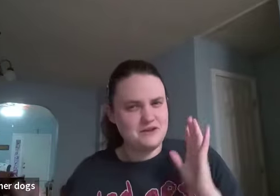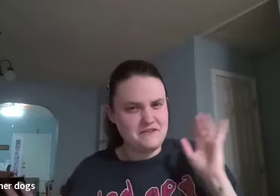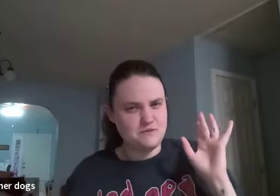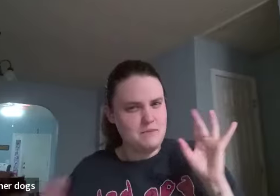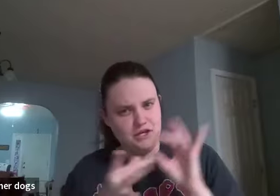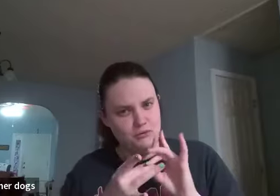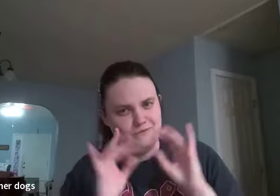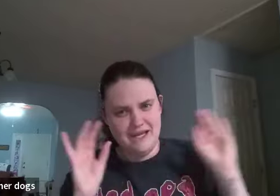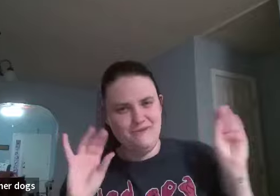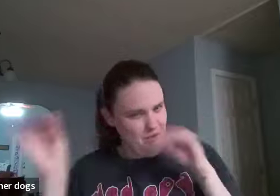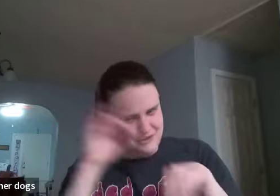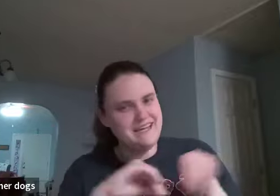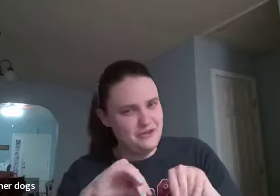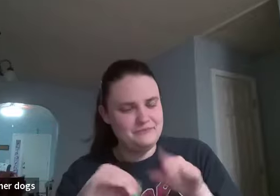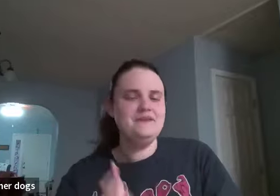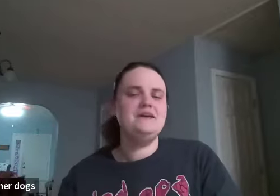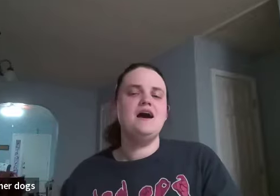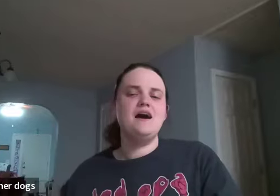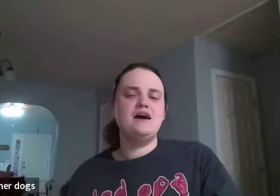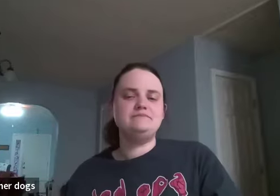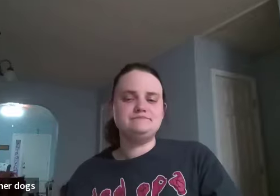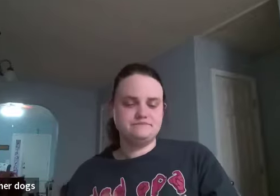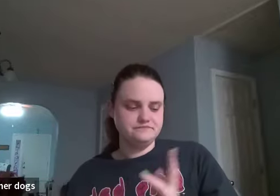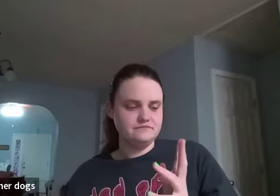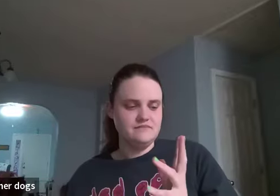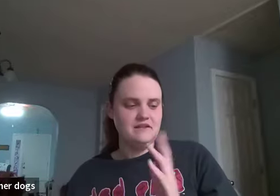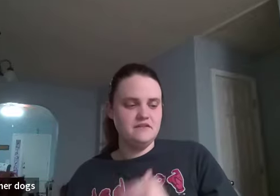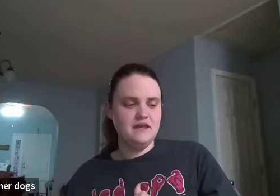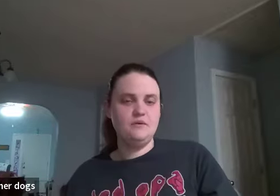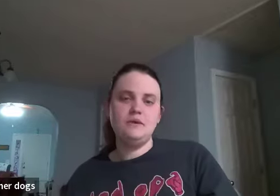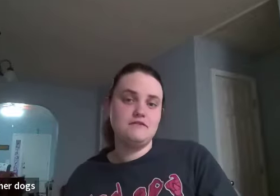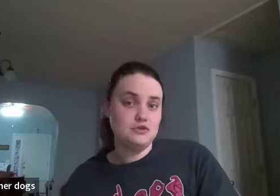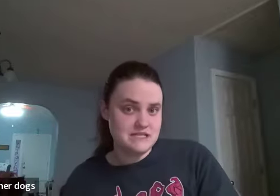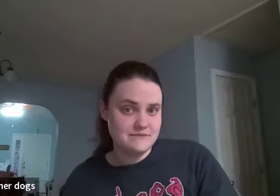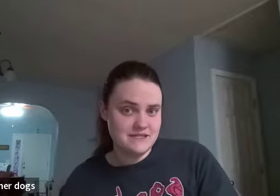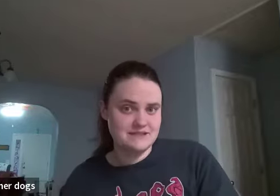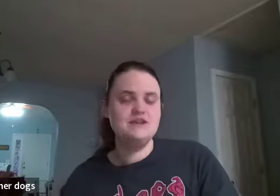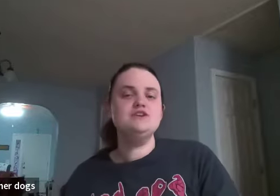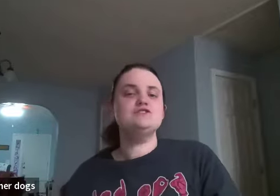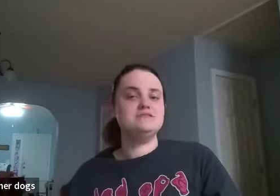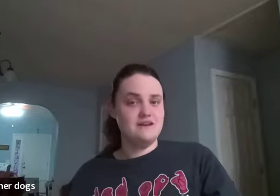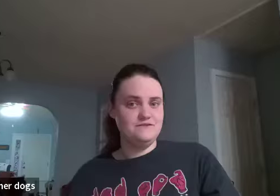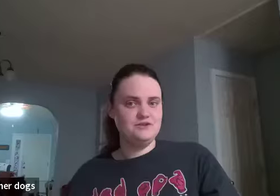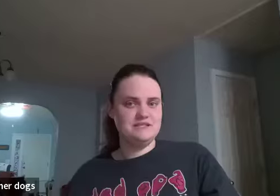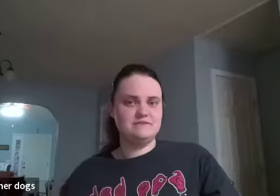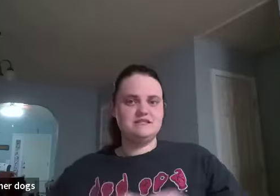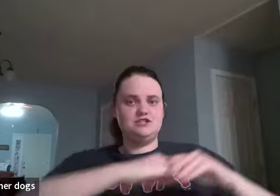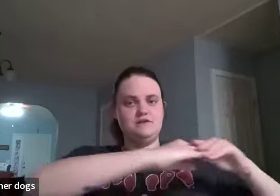so I think that's why I'm like, no, we all together. Um, and then we have Christmas. So the sign for Christmas is you're gonna have